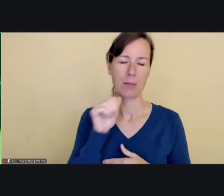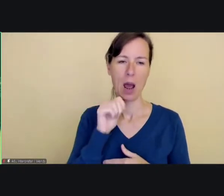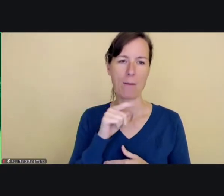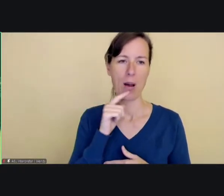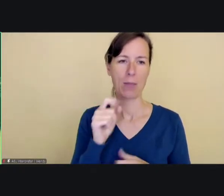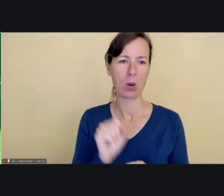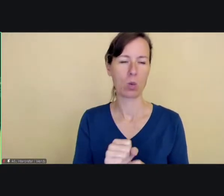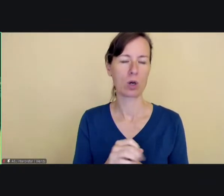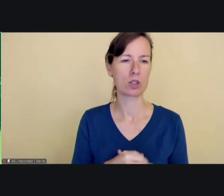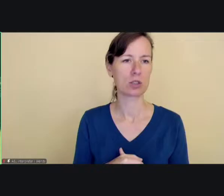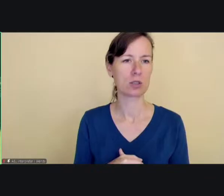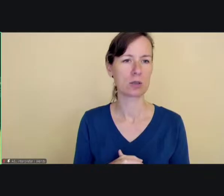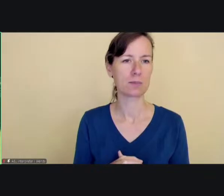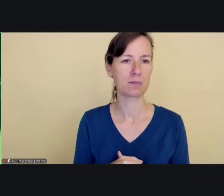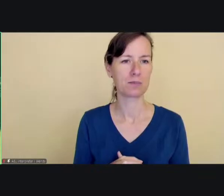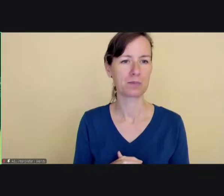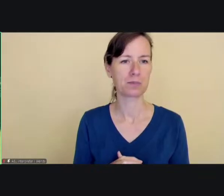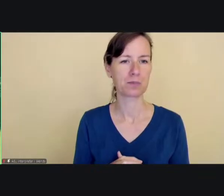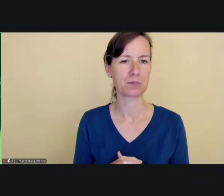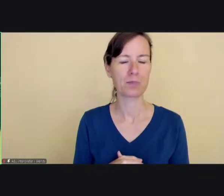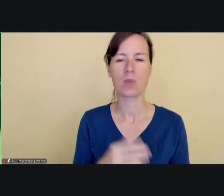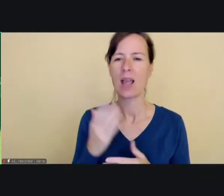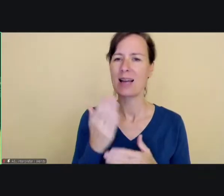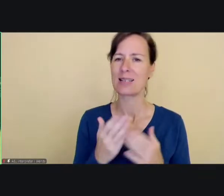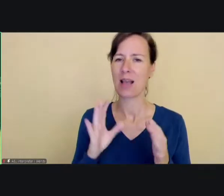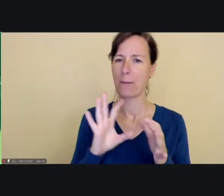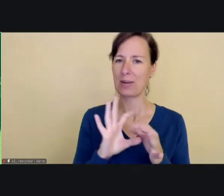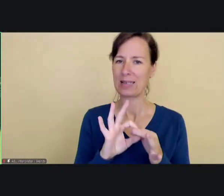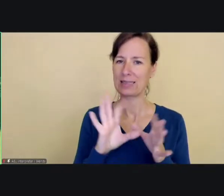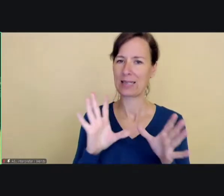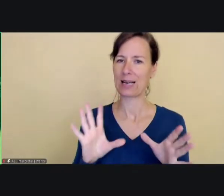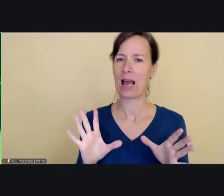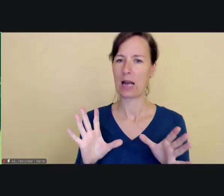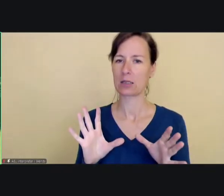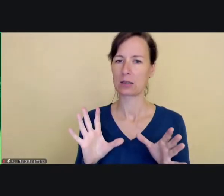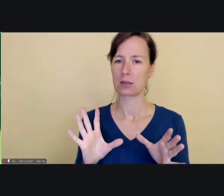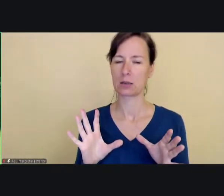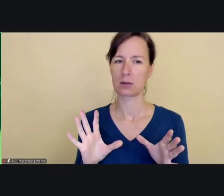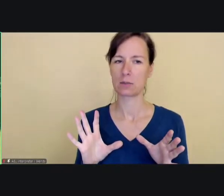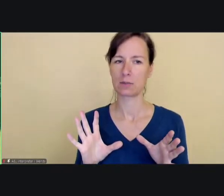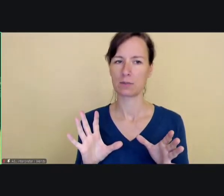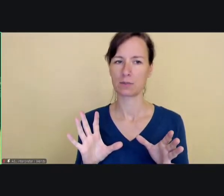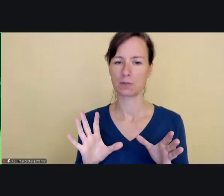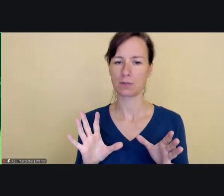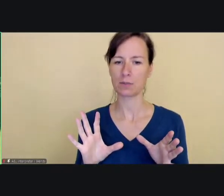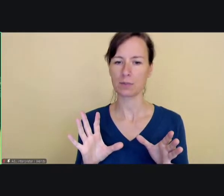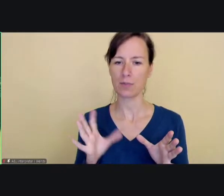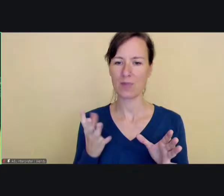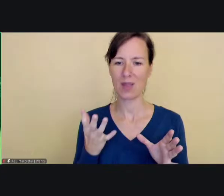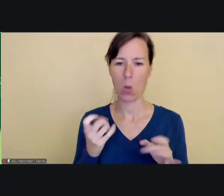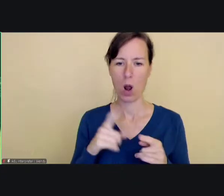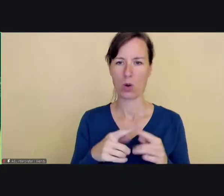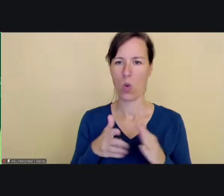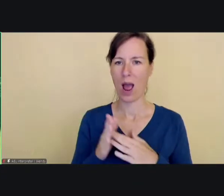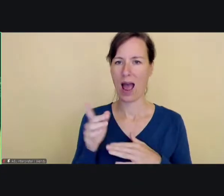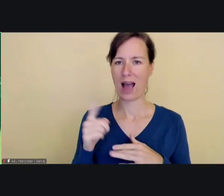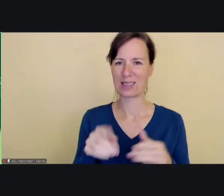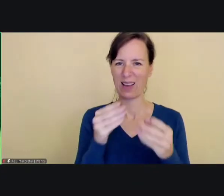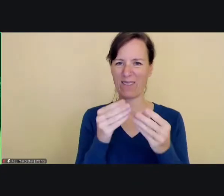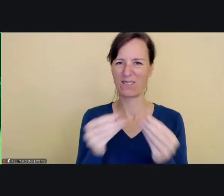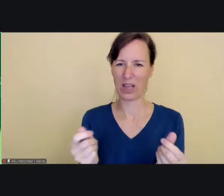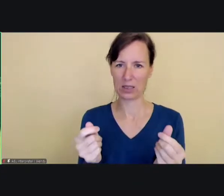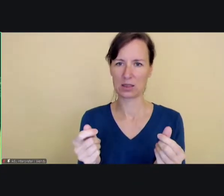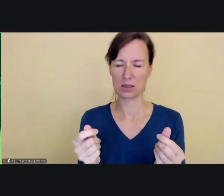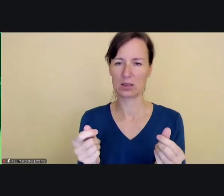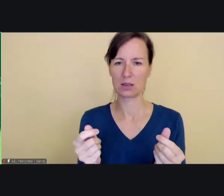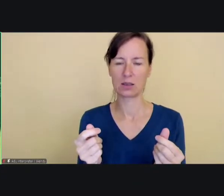kind of disconnect, and that I want to ask your team to fix in the next 2 weeks. And it is somewhere